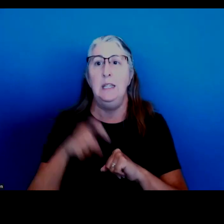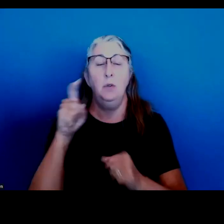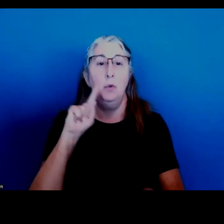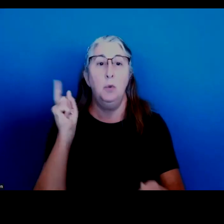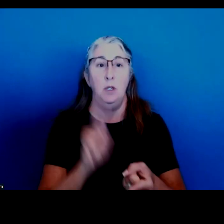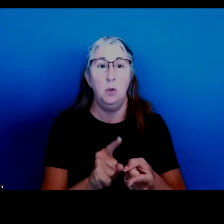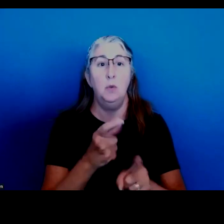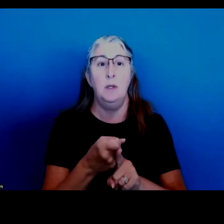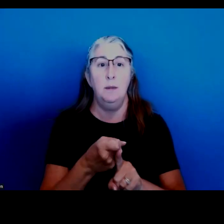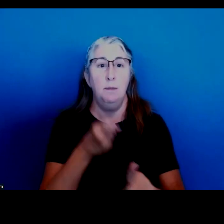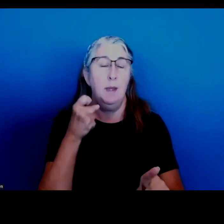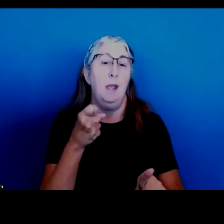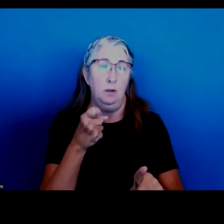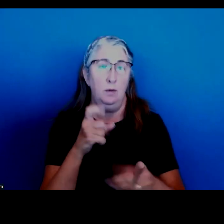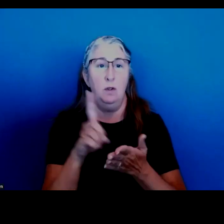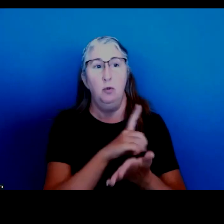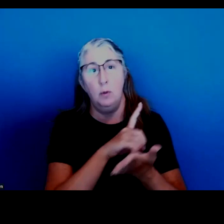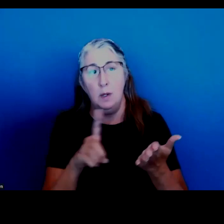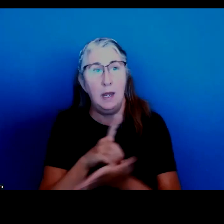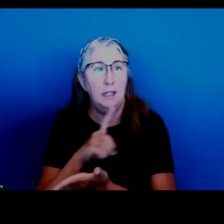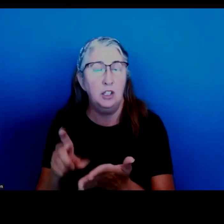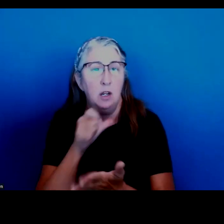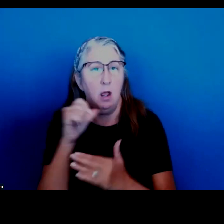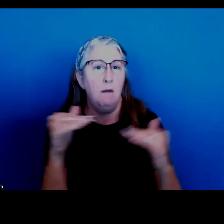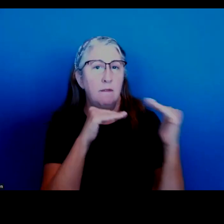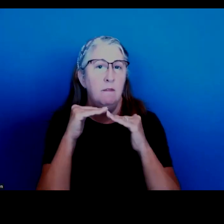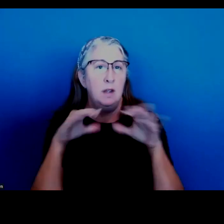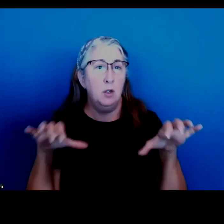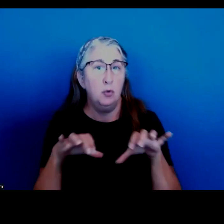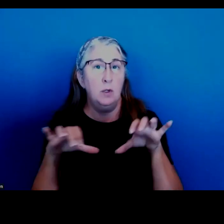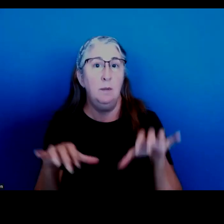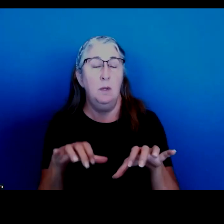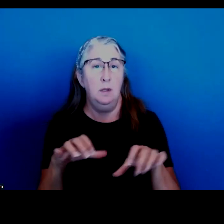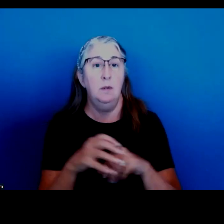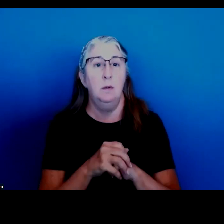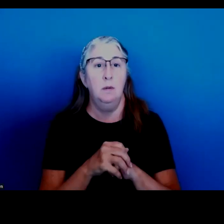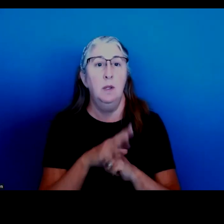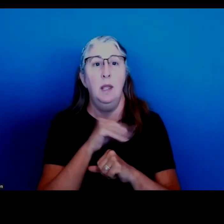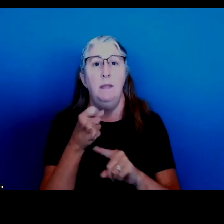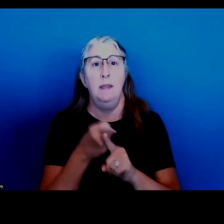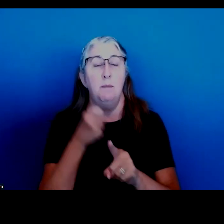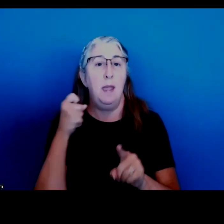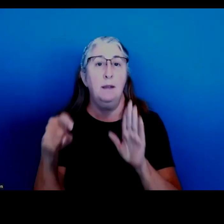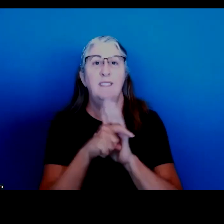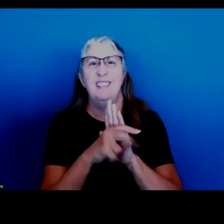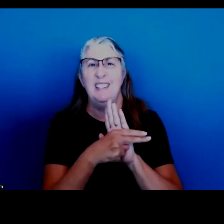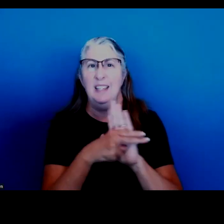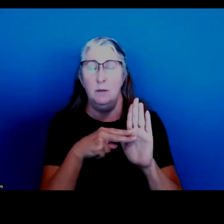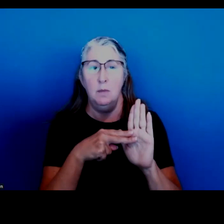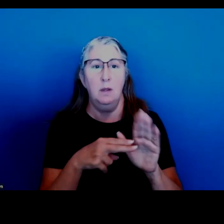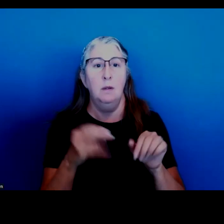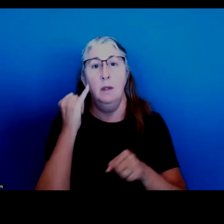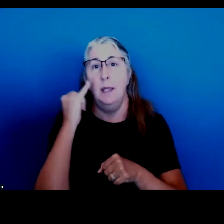the impact of discrimination and unfair treatment, the impact of stigma, whether it's based